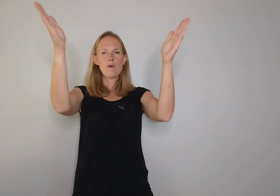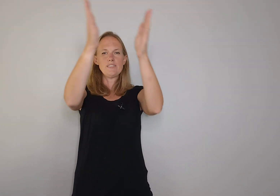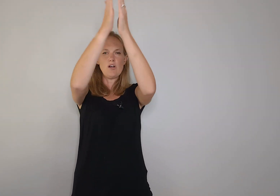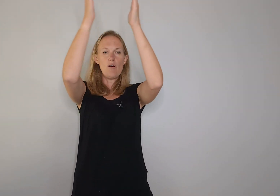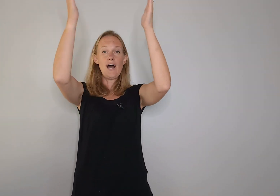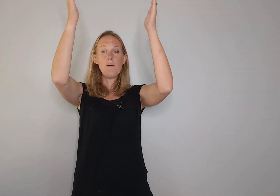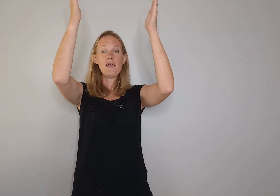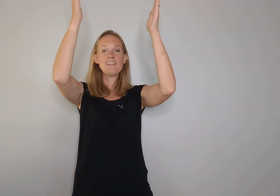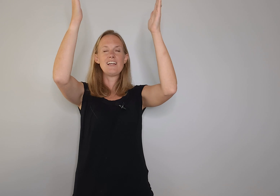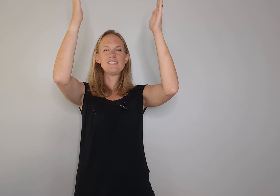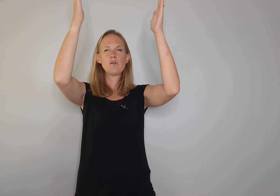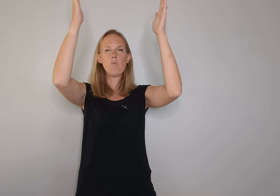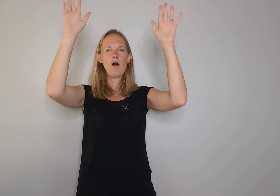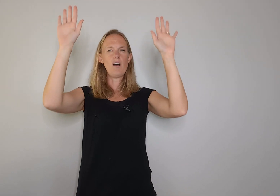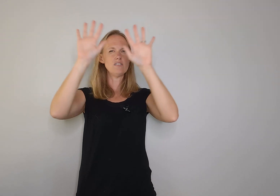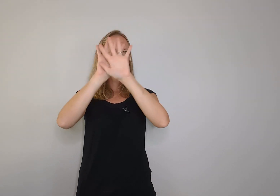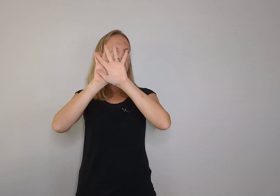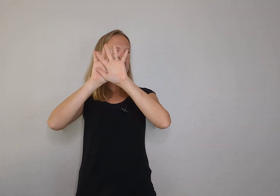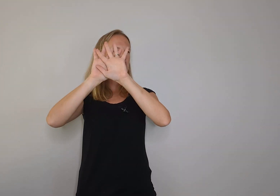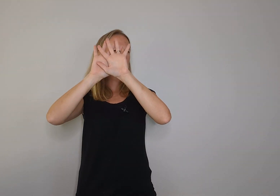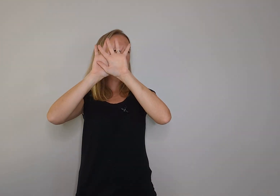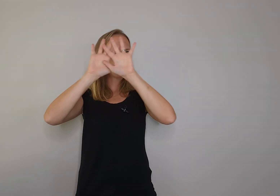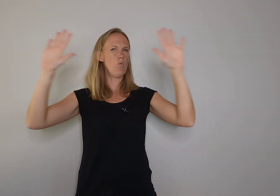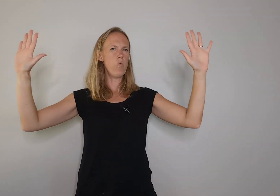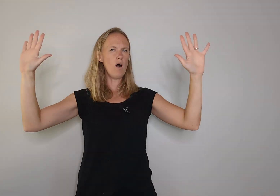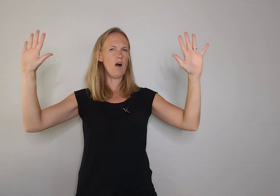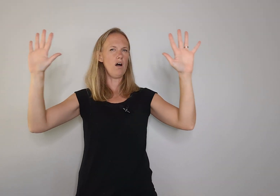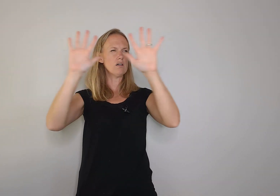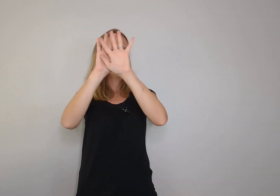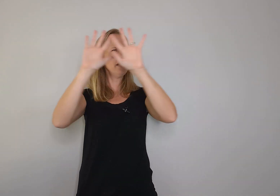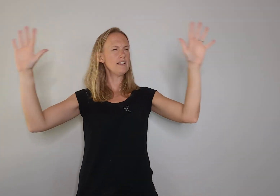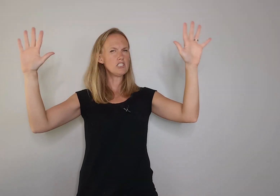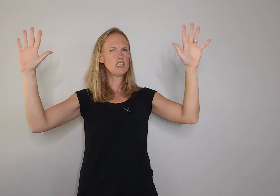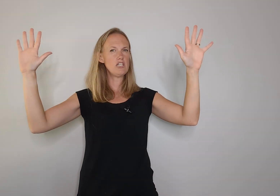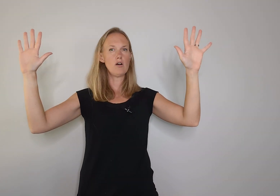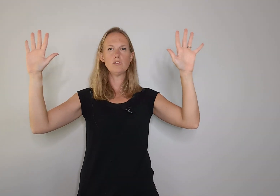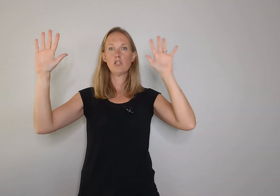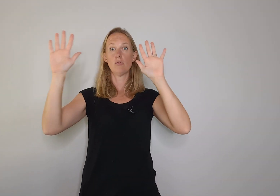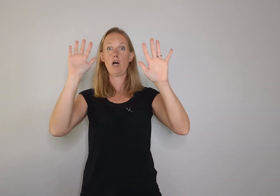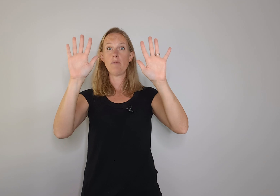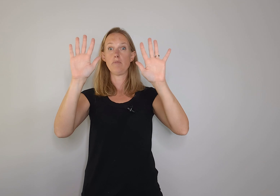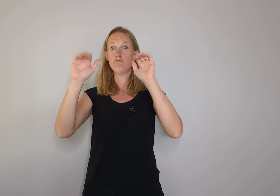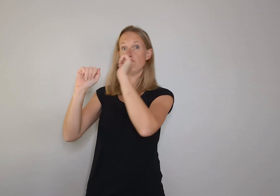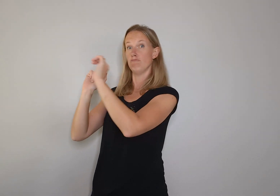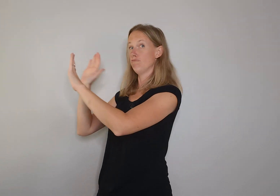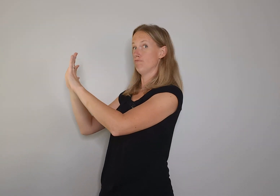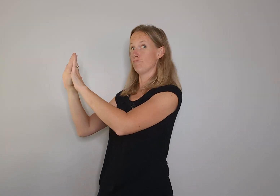Praise go up, and then as the walls. So you're going to show like a wall, okay? Like your stuff, almost like you're miming,